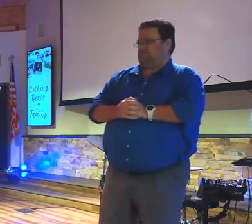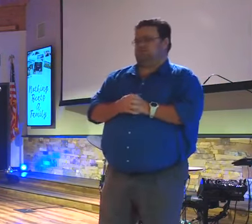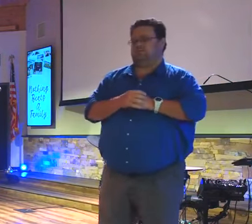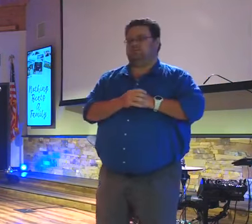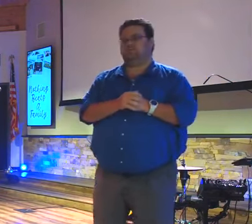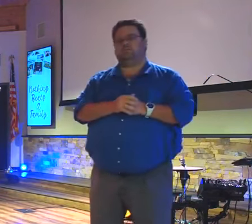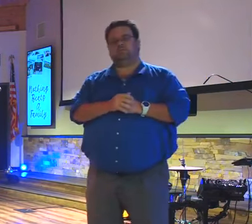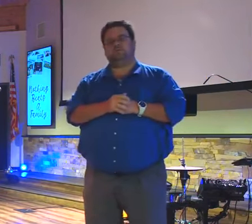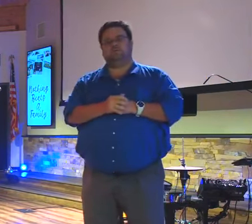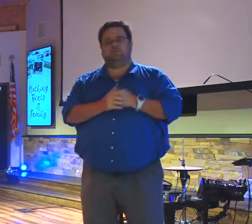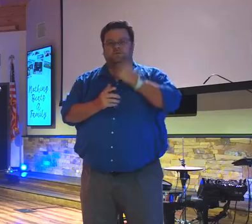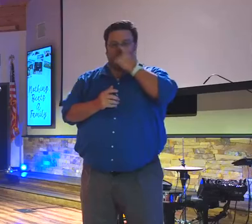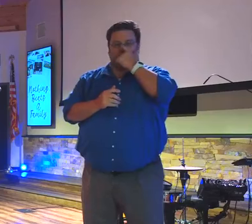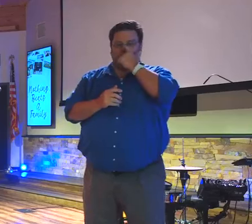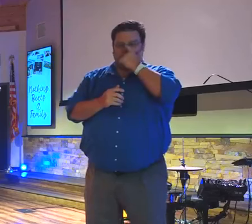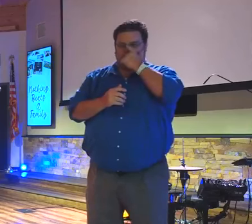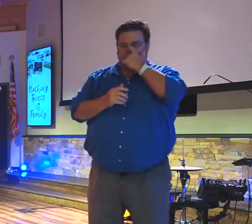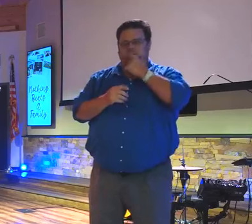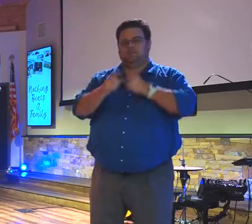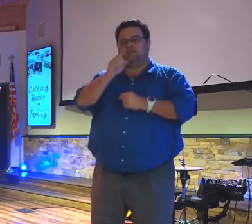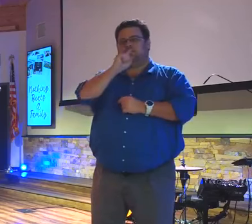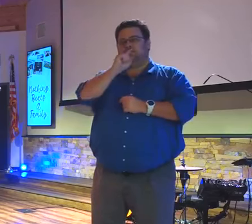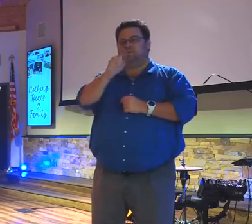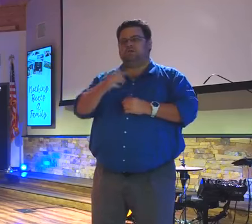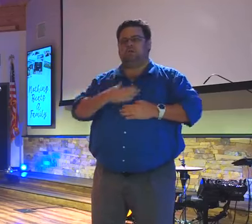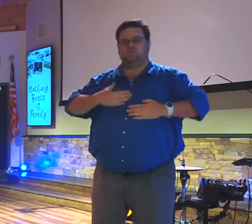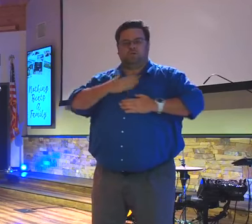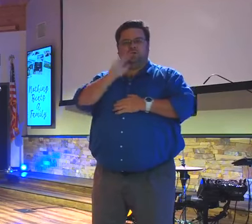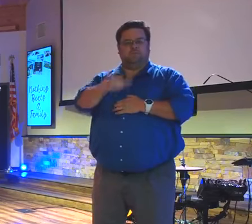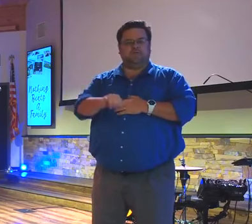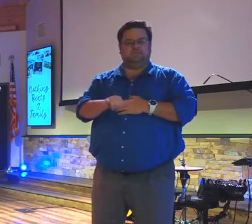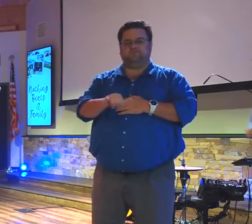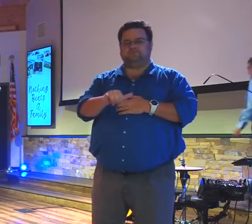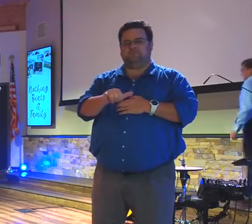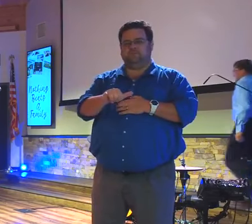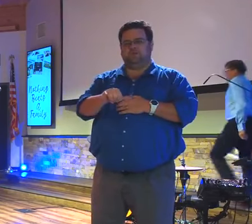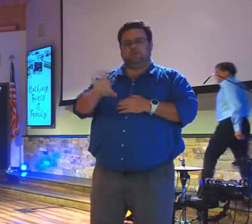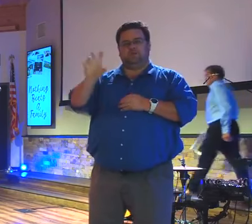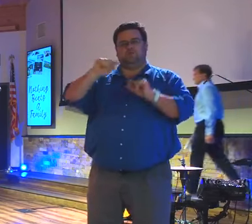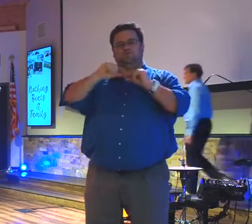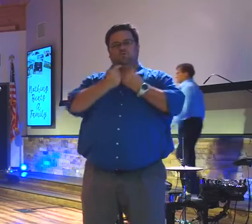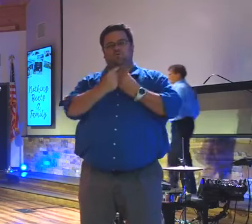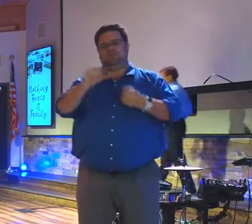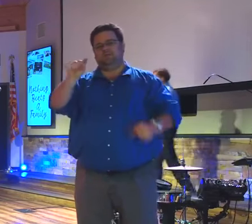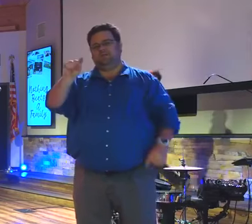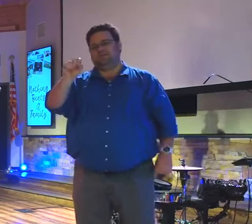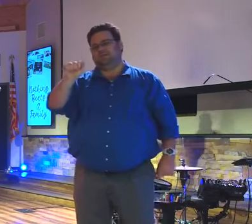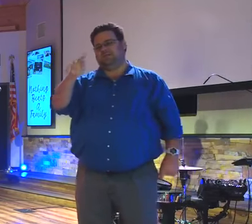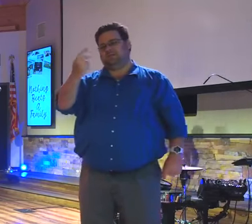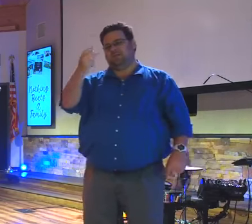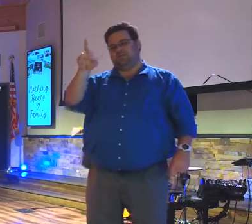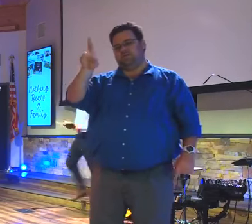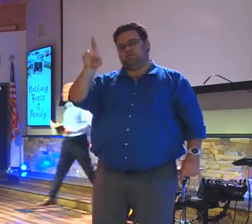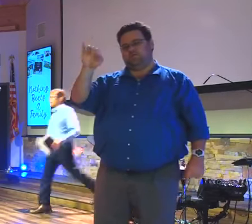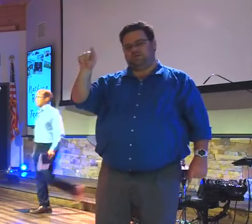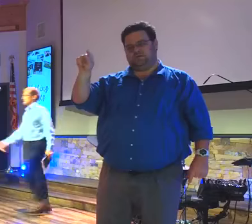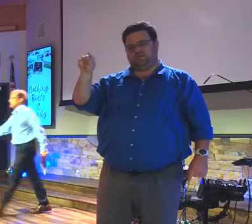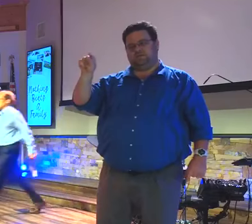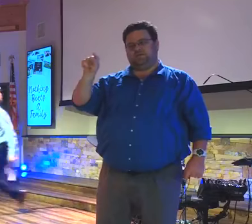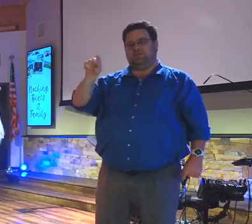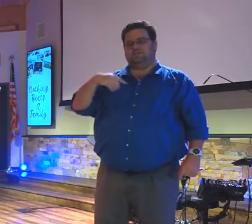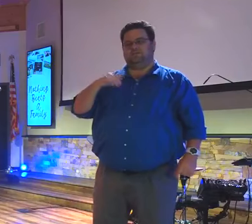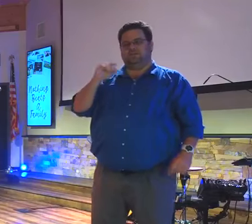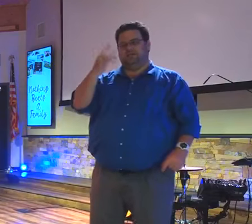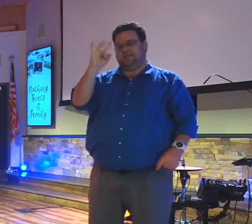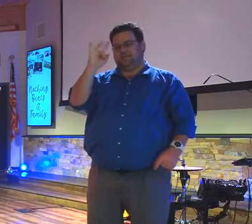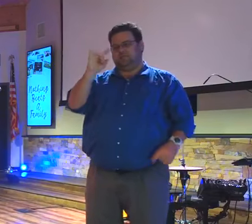blessing. Wow. I really appreciate that. The gathering, you know, if you're 18 to 29 years old and you're like, man, I need to